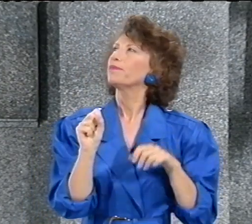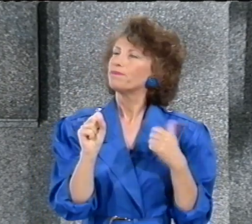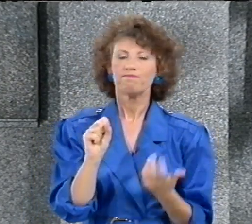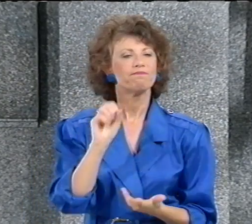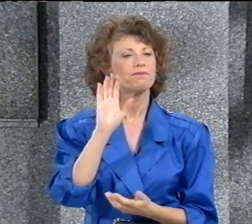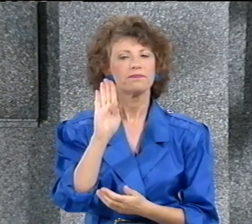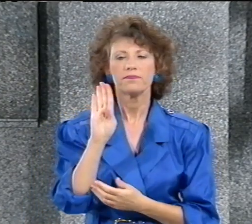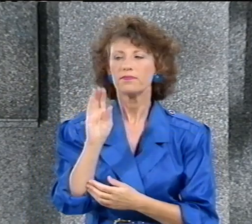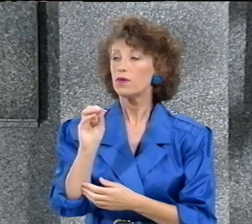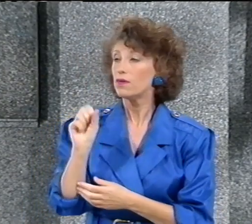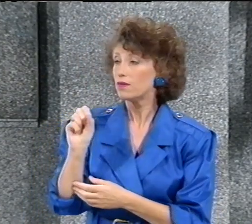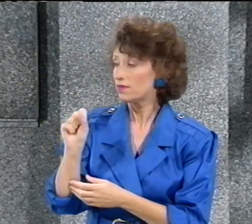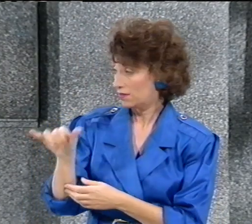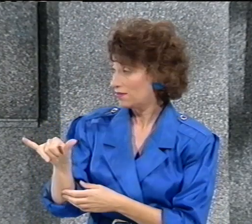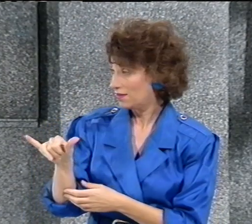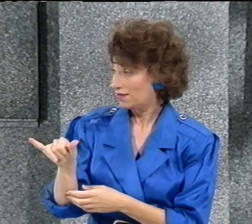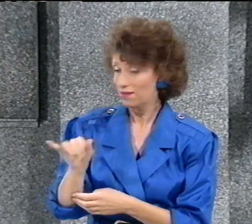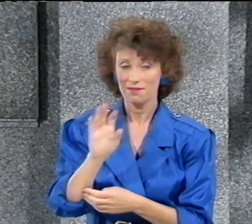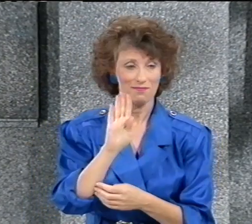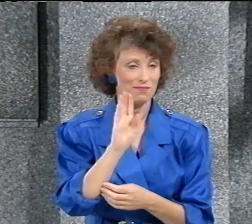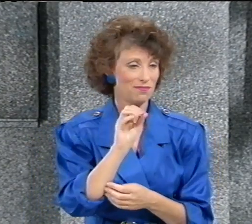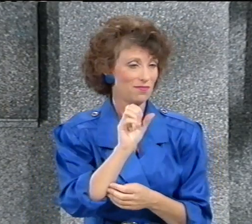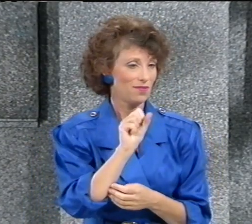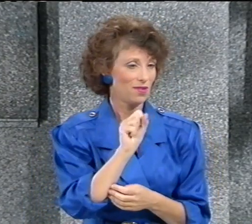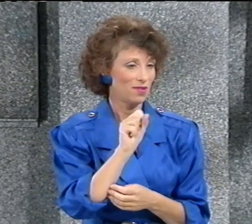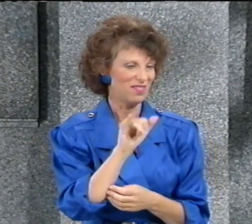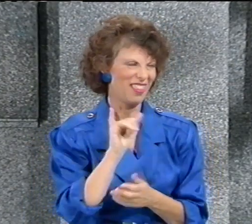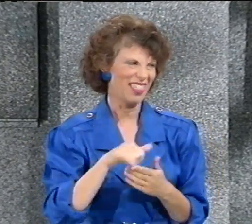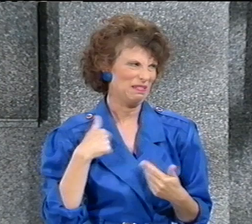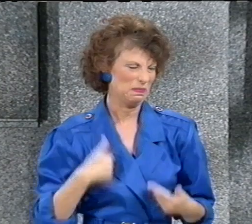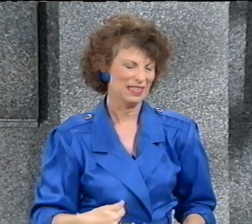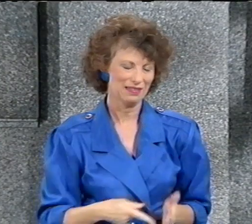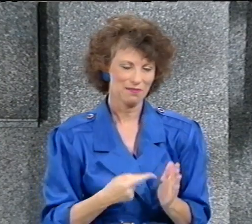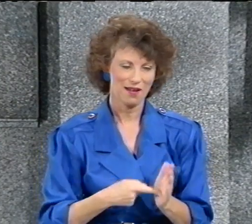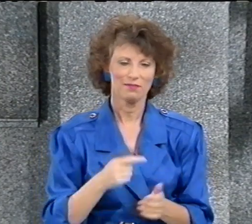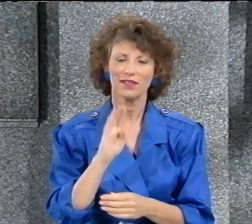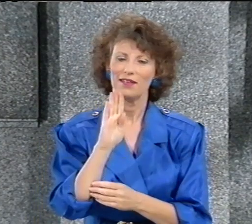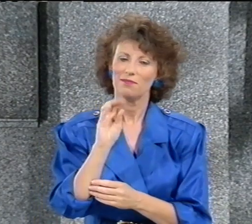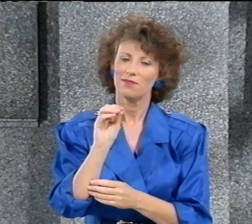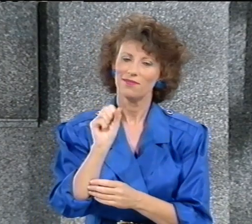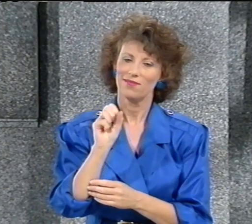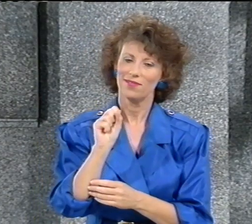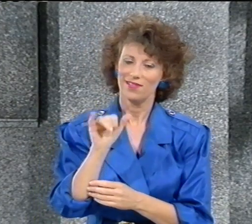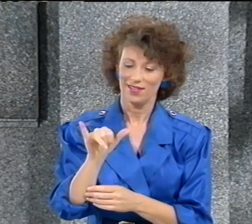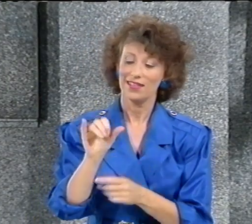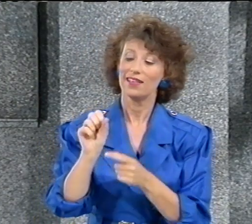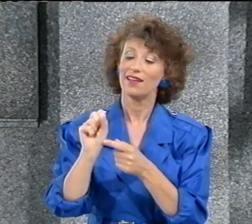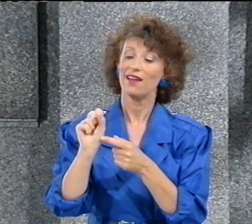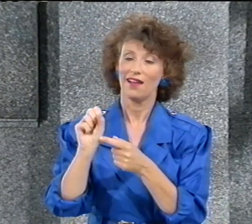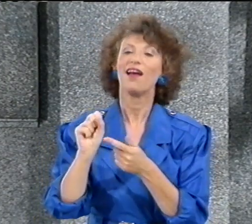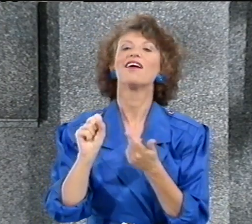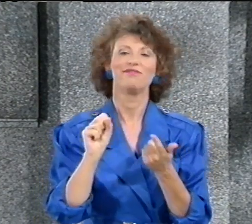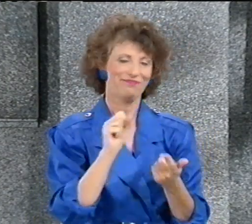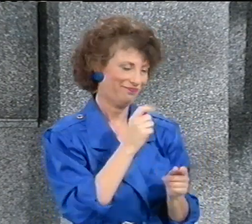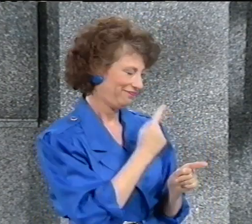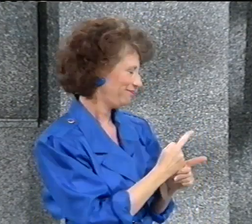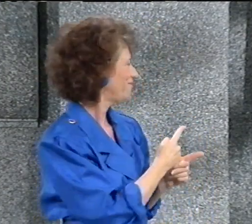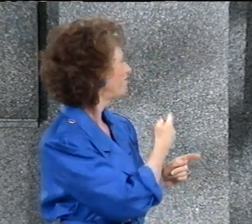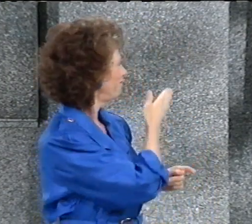For double S, bossy. Bossy, that's me sometimes. See how I'm making the